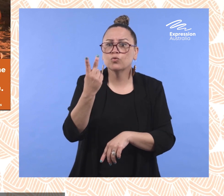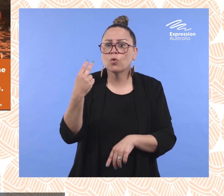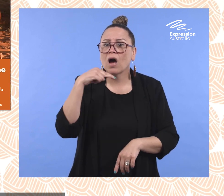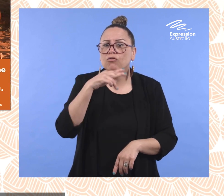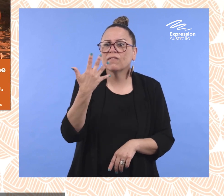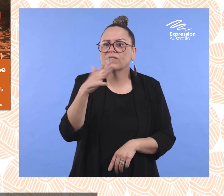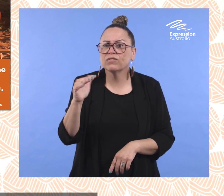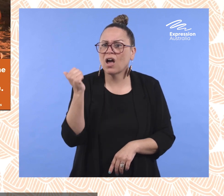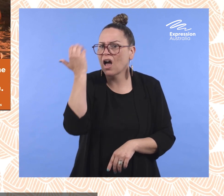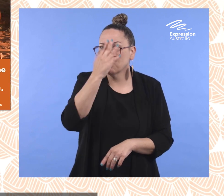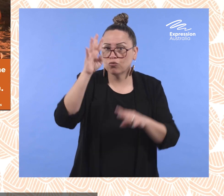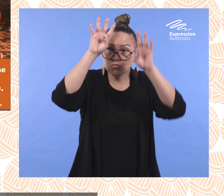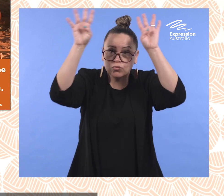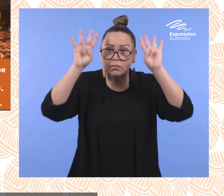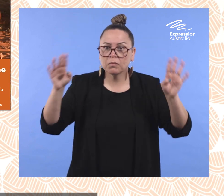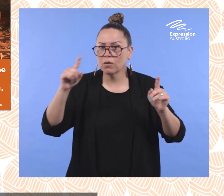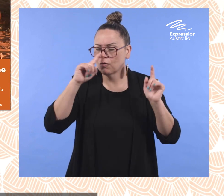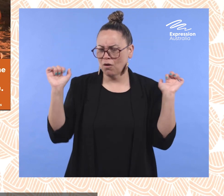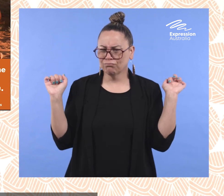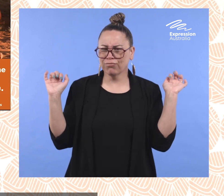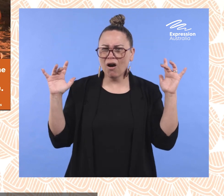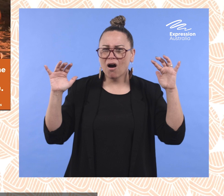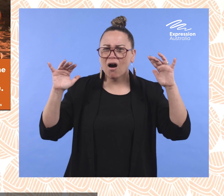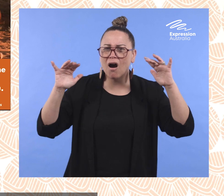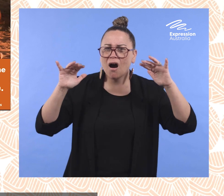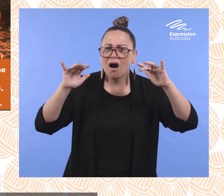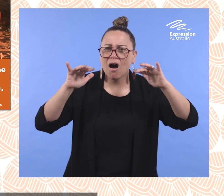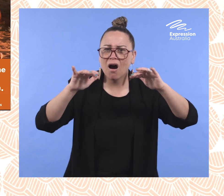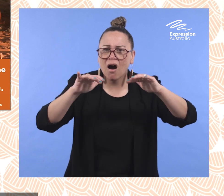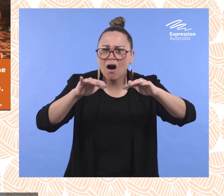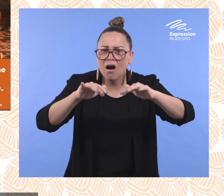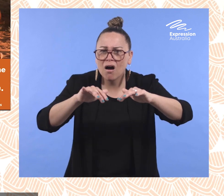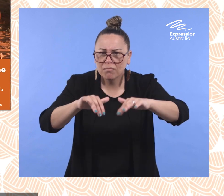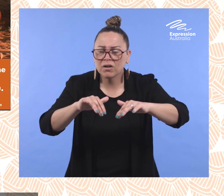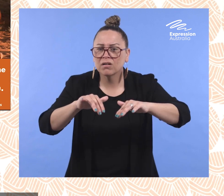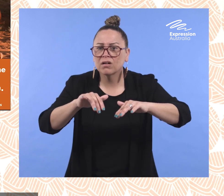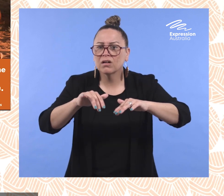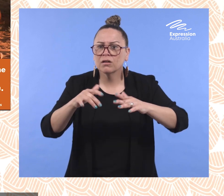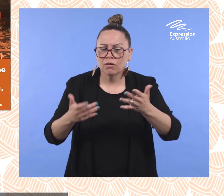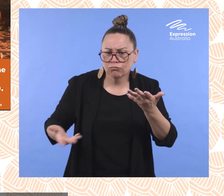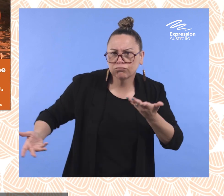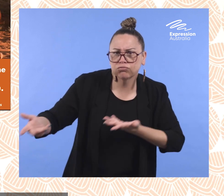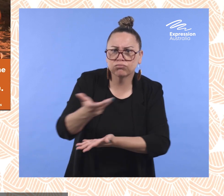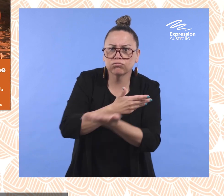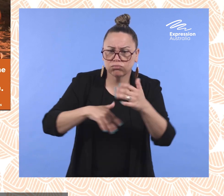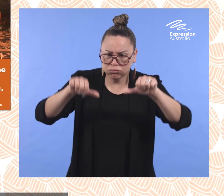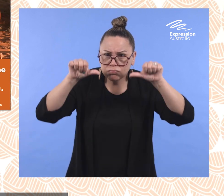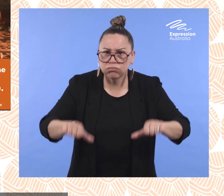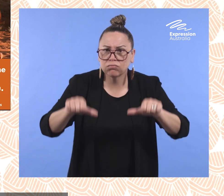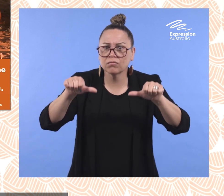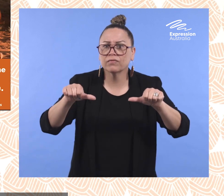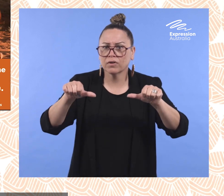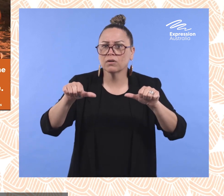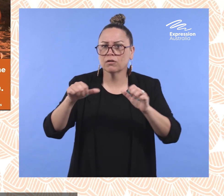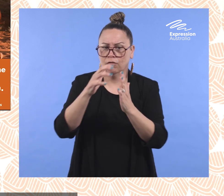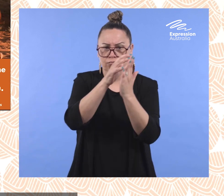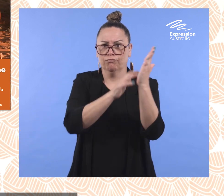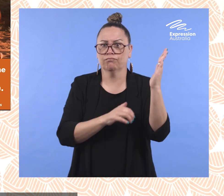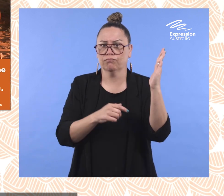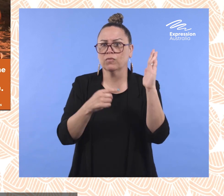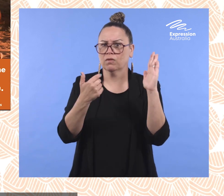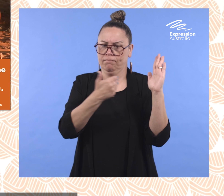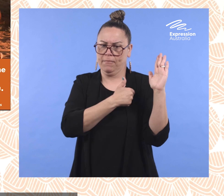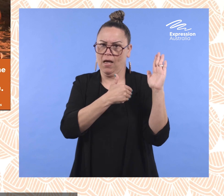250 Aboriginal and Torres Strait Islander delegates came together and endorsed the Statement of the Heart.